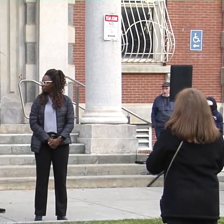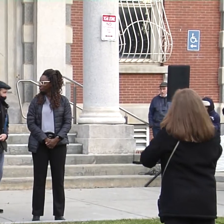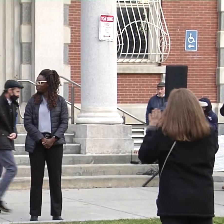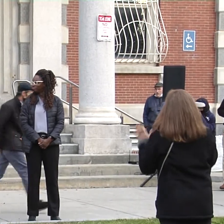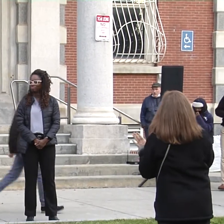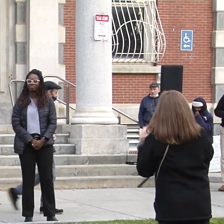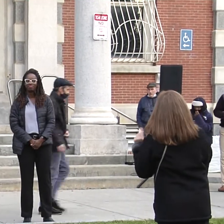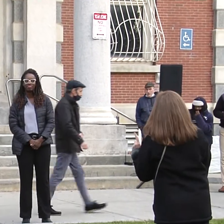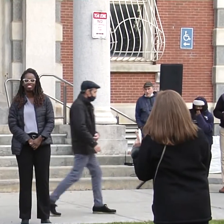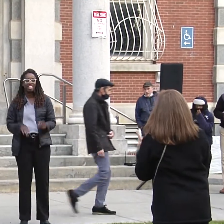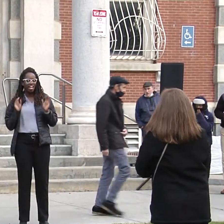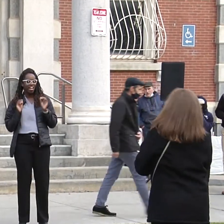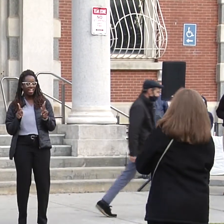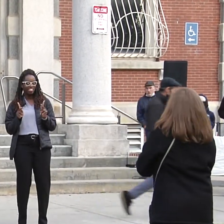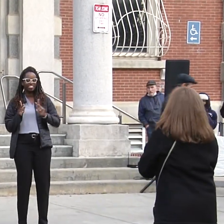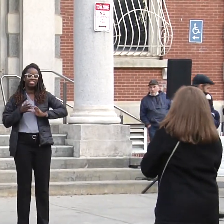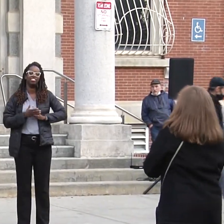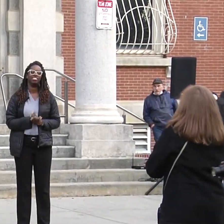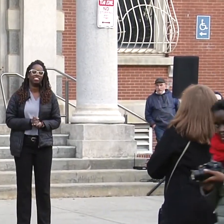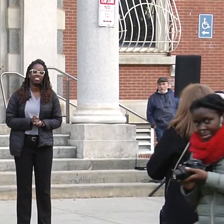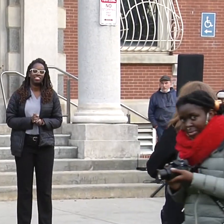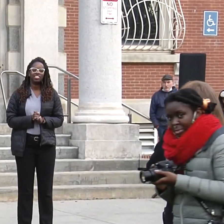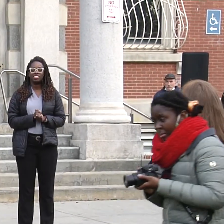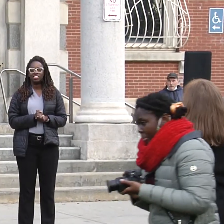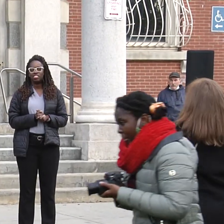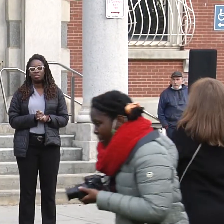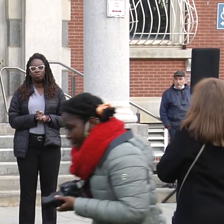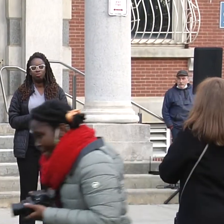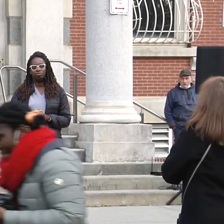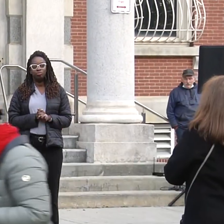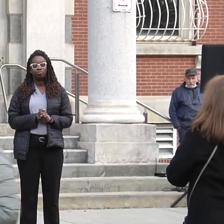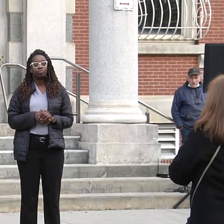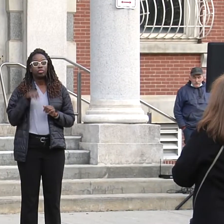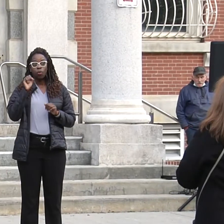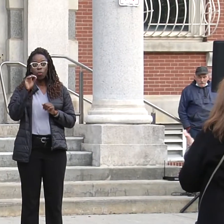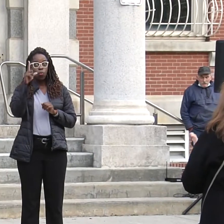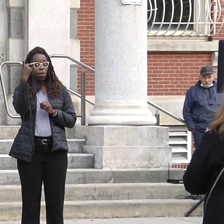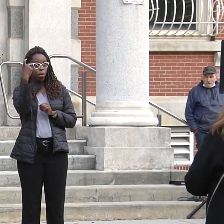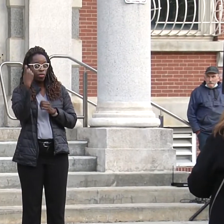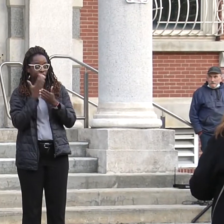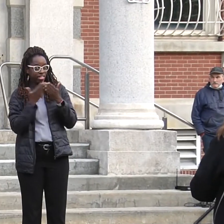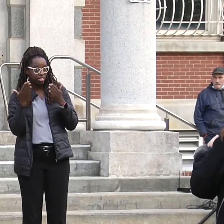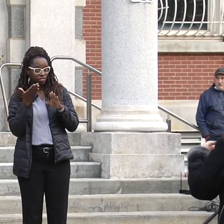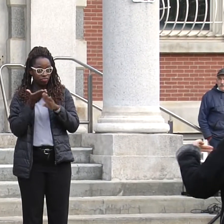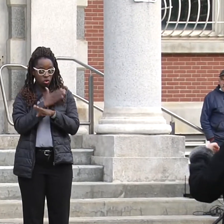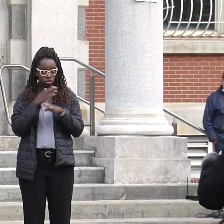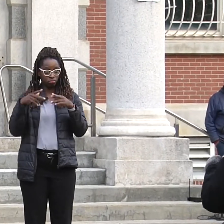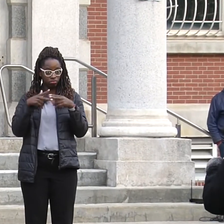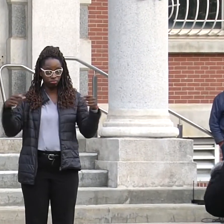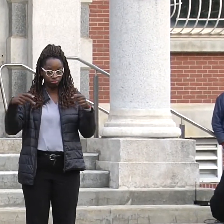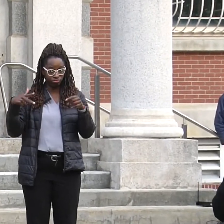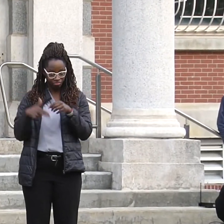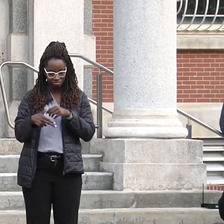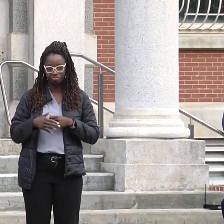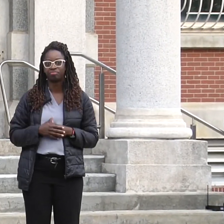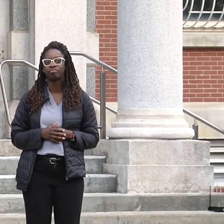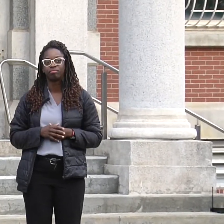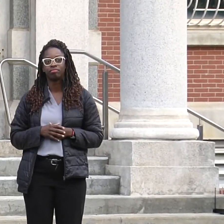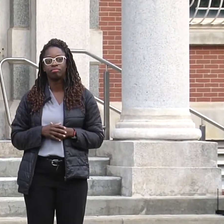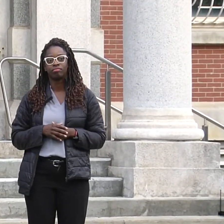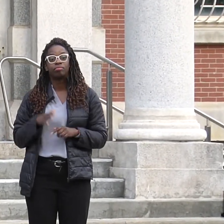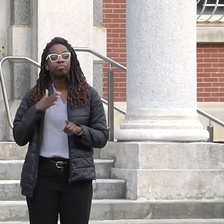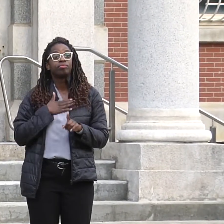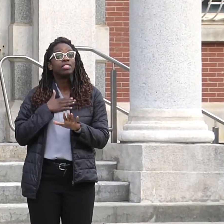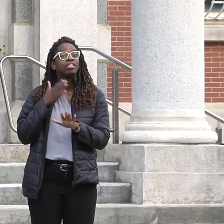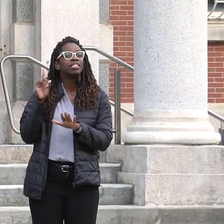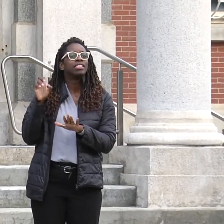Okay, so we have one more thing before we're gonna cut the ribbon. My dear friend Lisa Lee, who